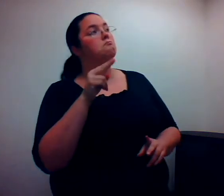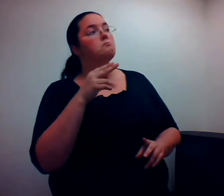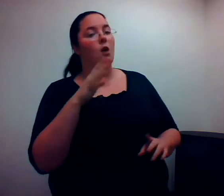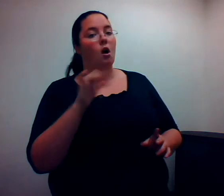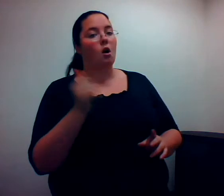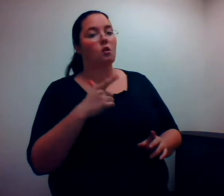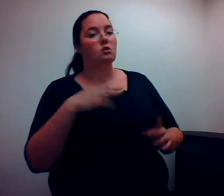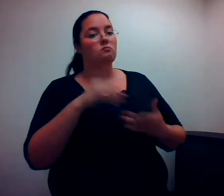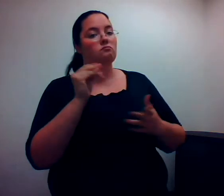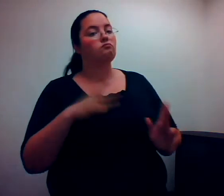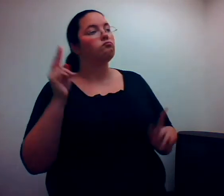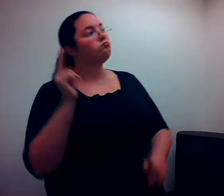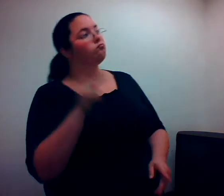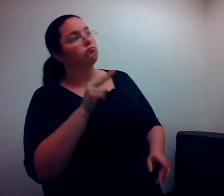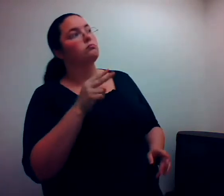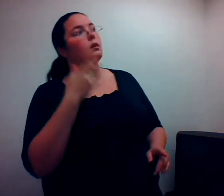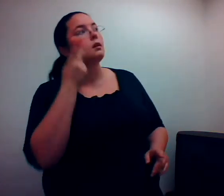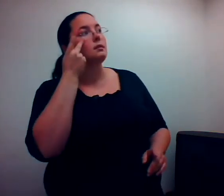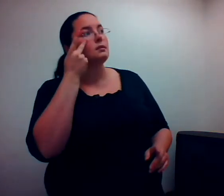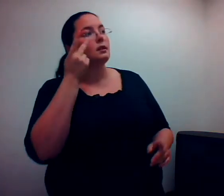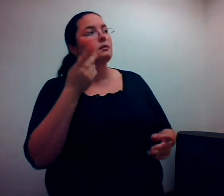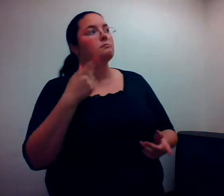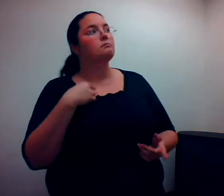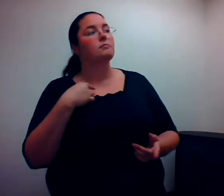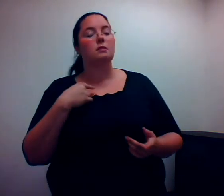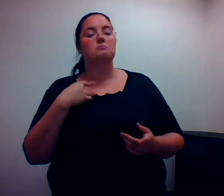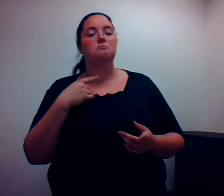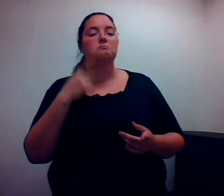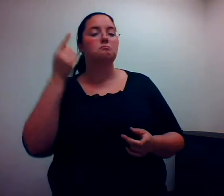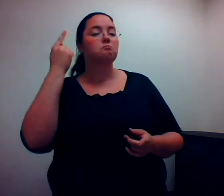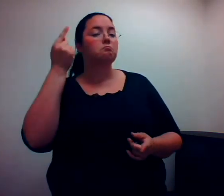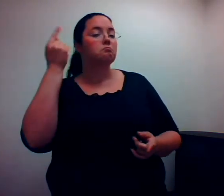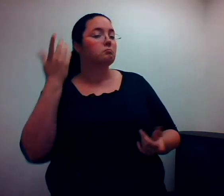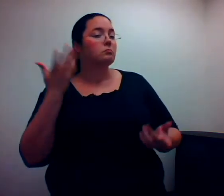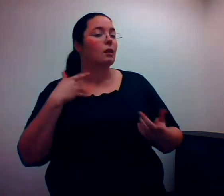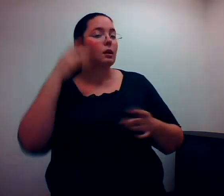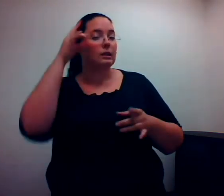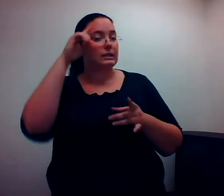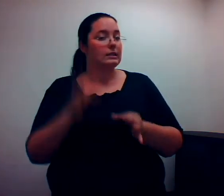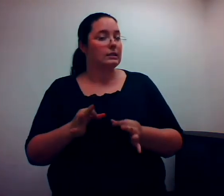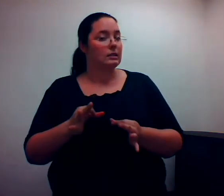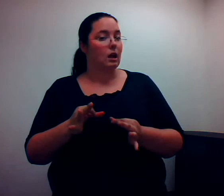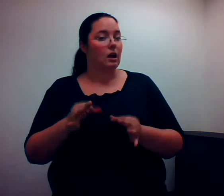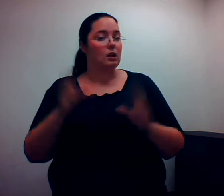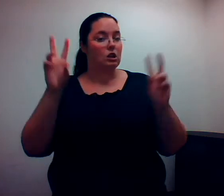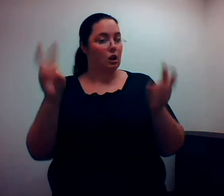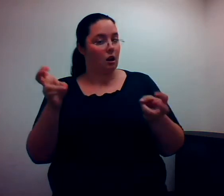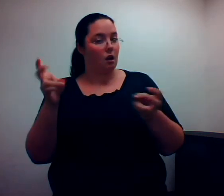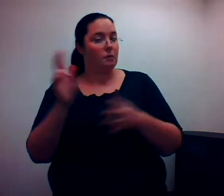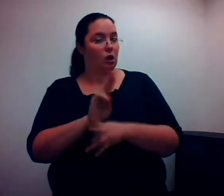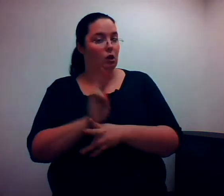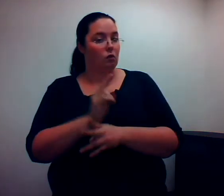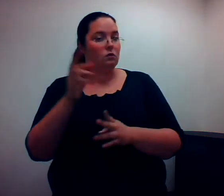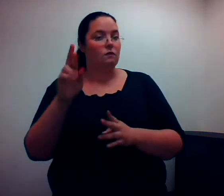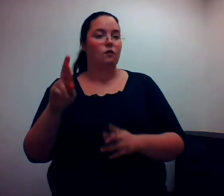that topic. And the activity that I just described really involves a lot of skill. I mean, you